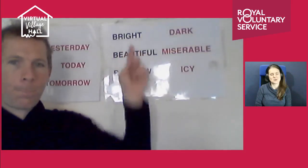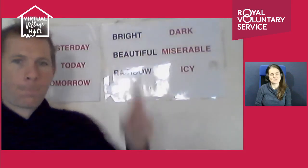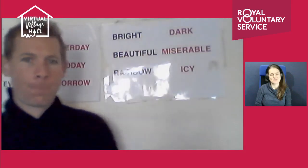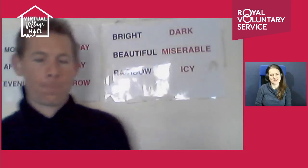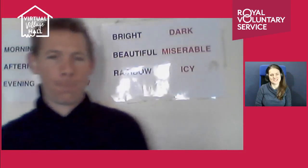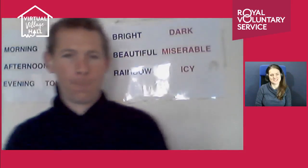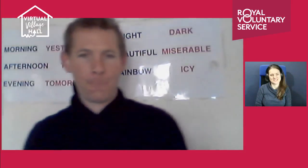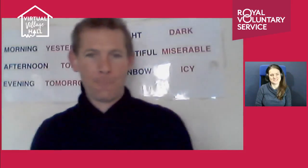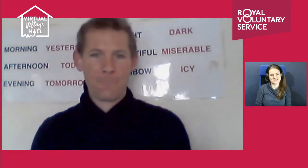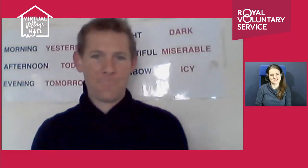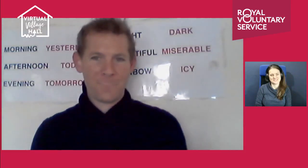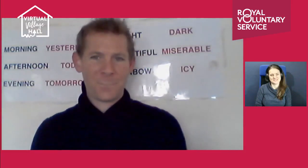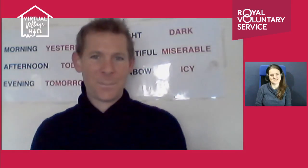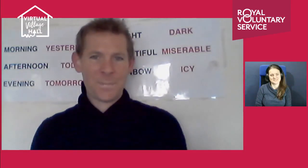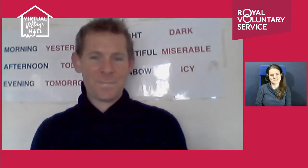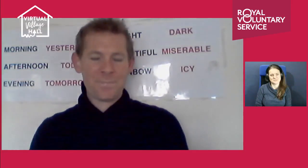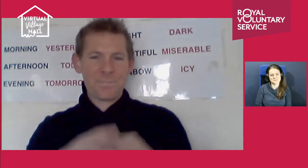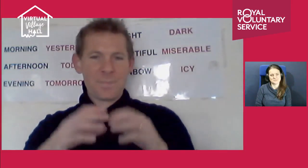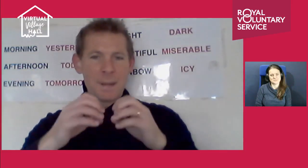Let's start with bright.